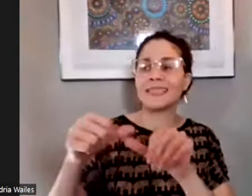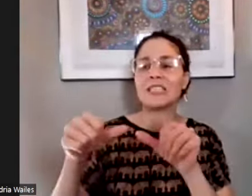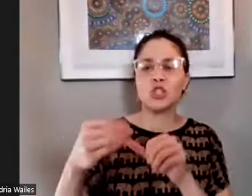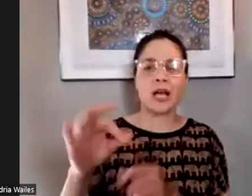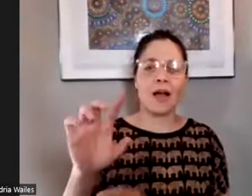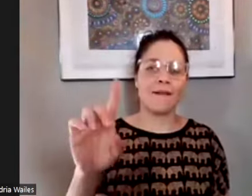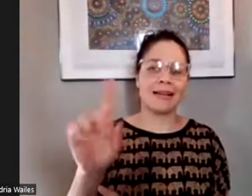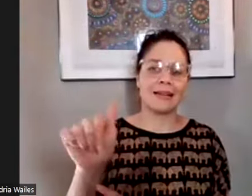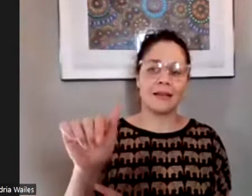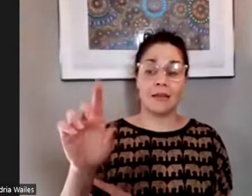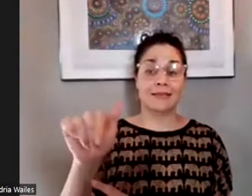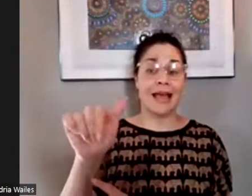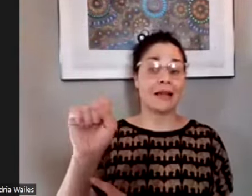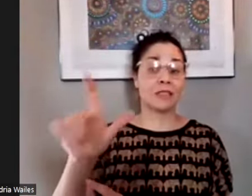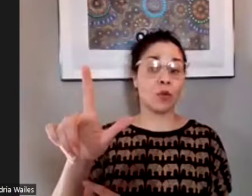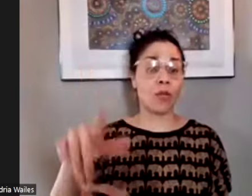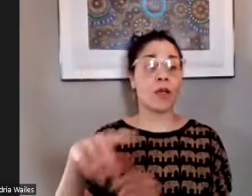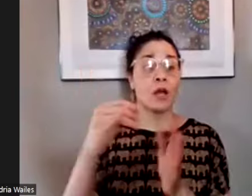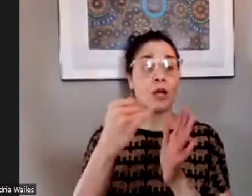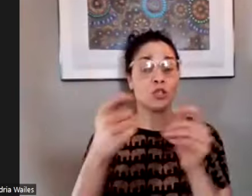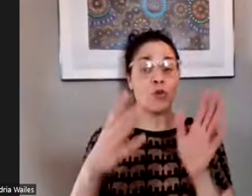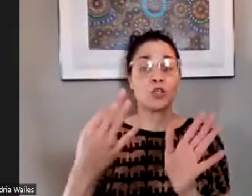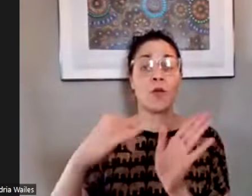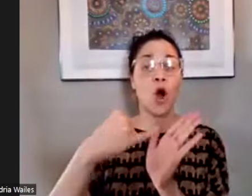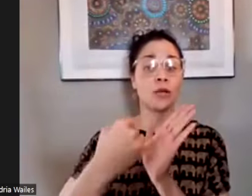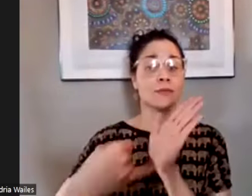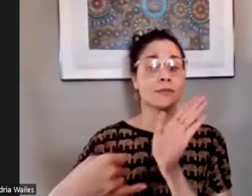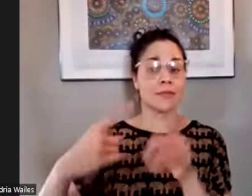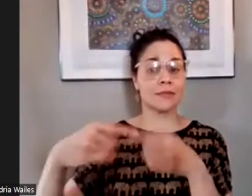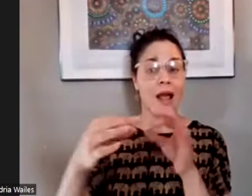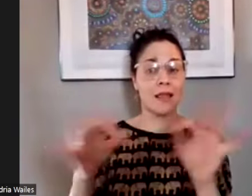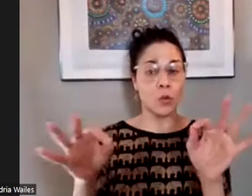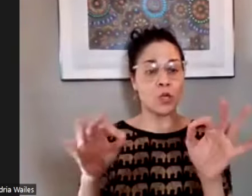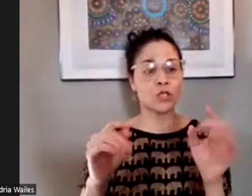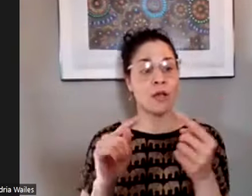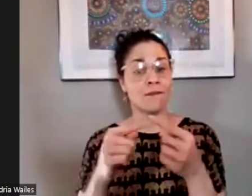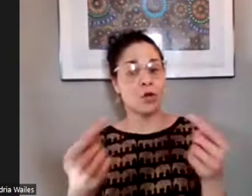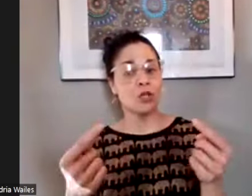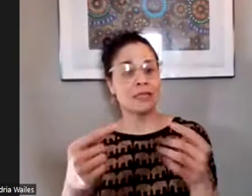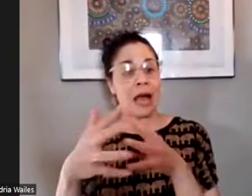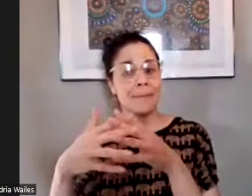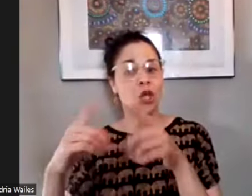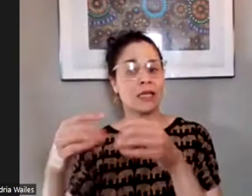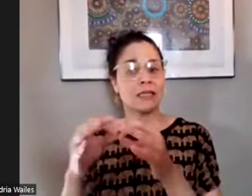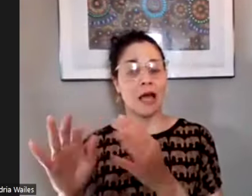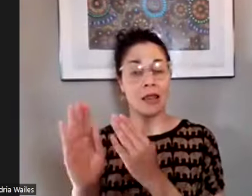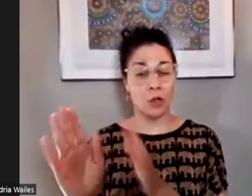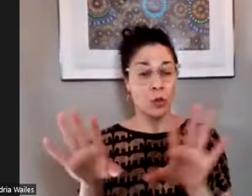concept of that role or the position of the Dazzle, which is again, the director of artistic sign